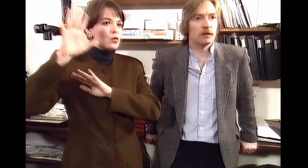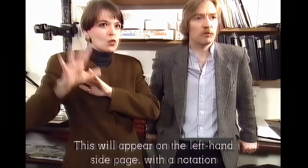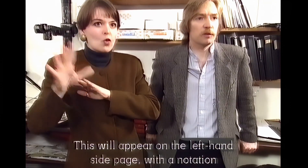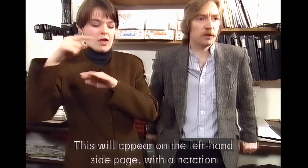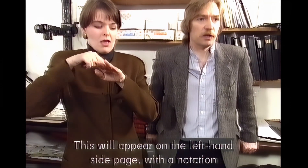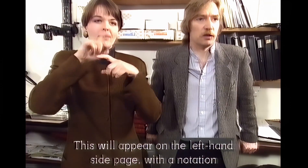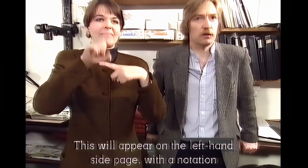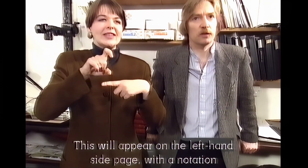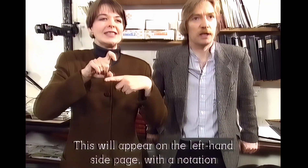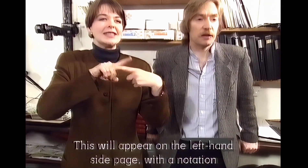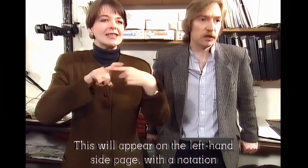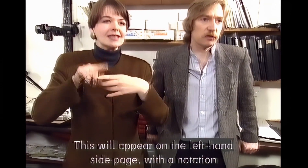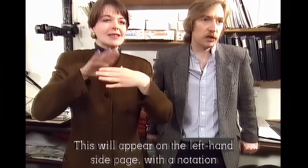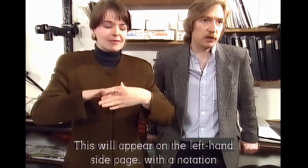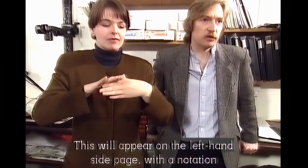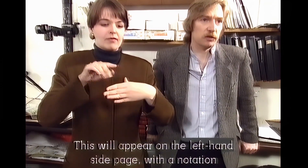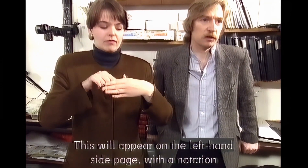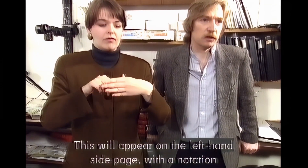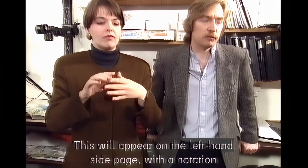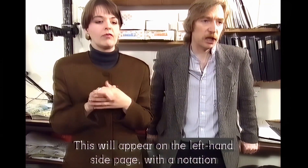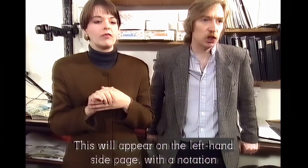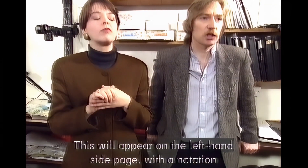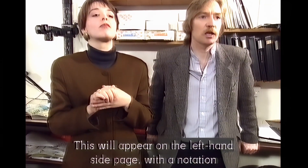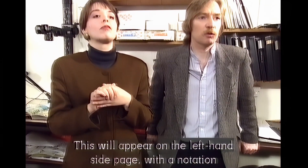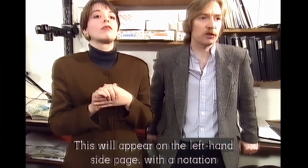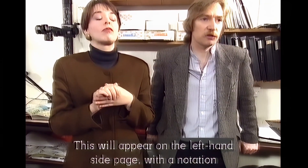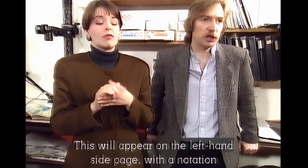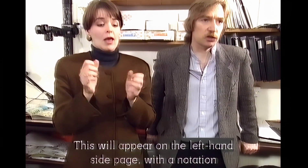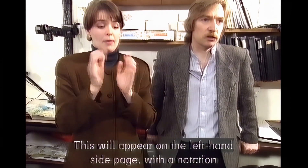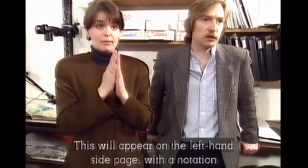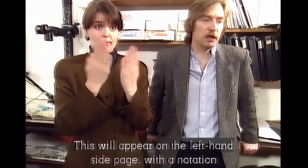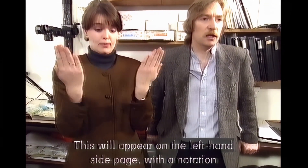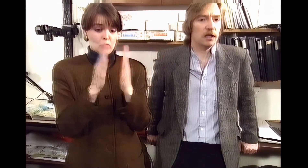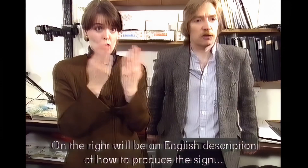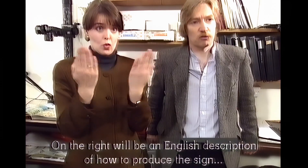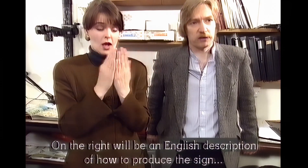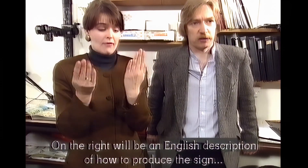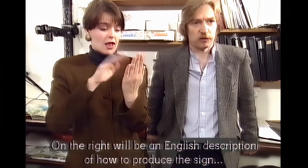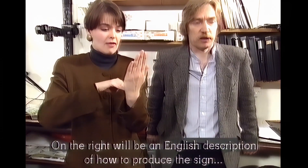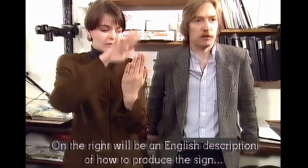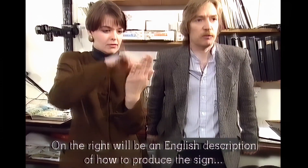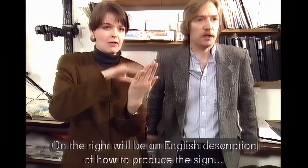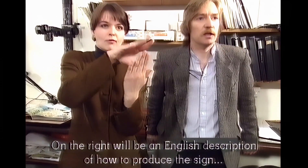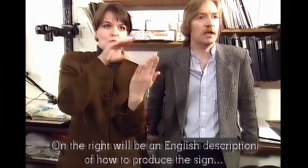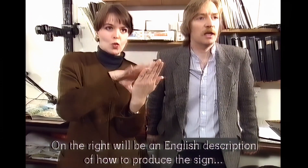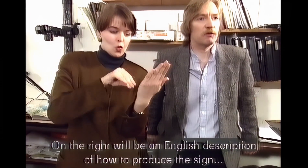This will appear on the left-hand side page with a notation, and on the right-hand side there will be a written